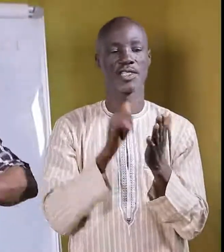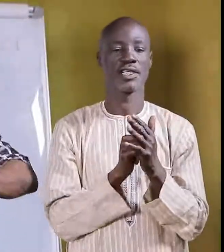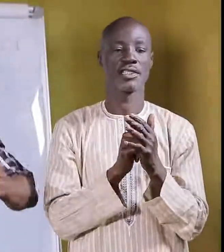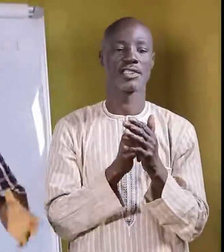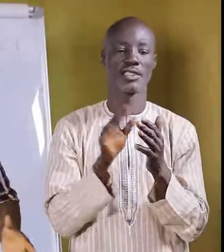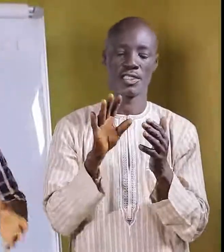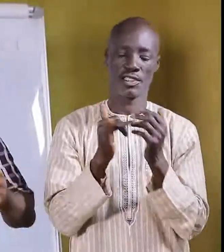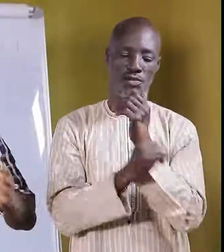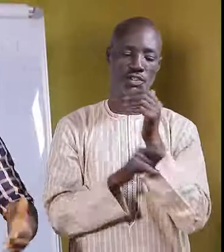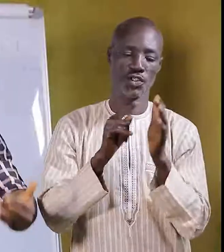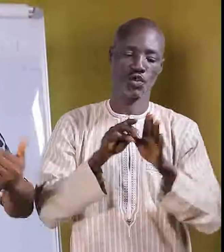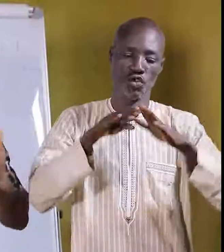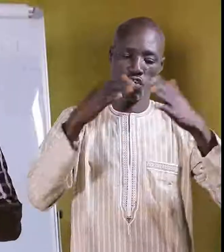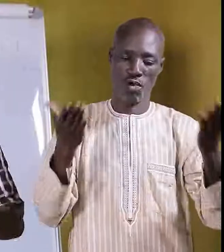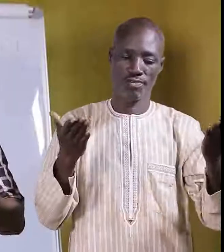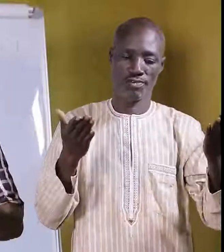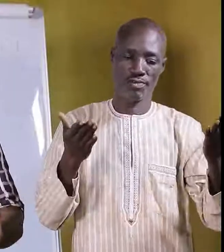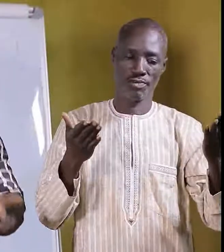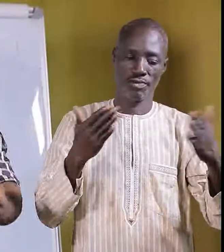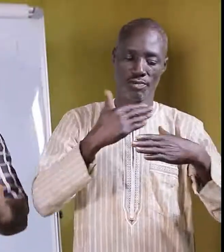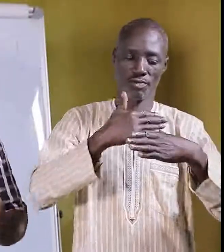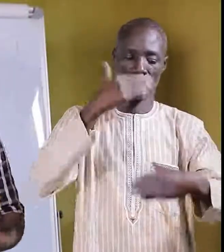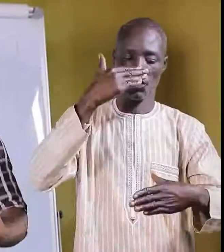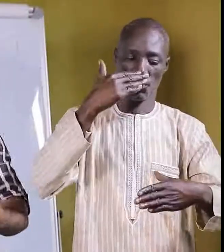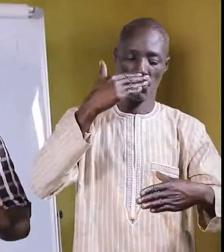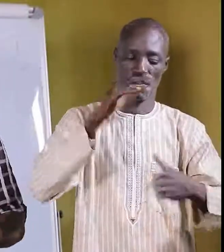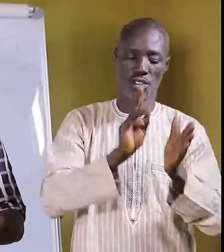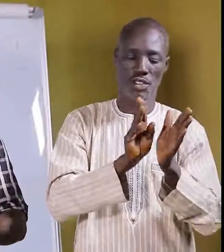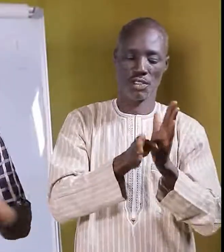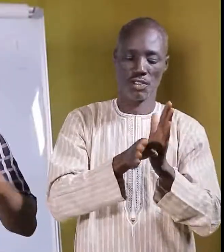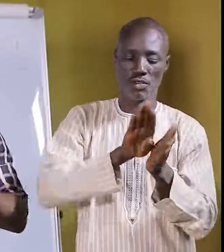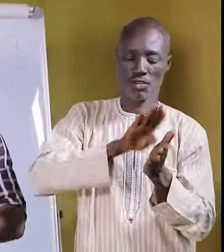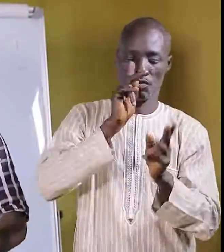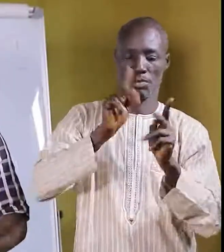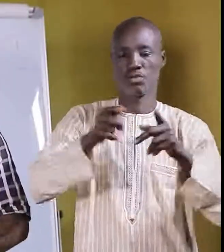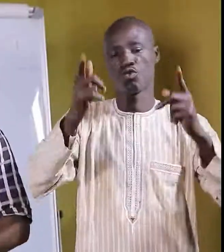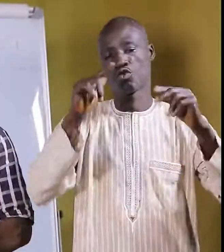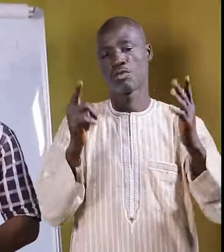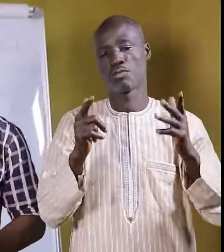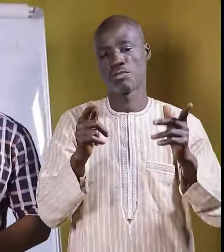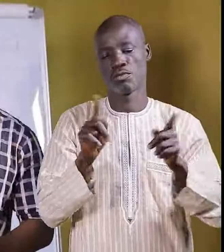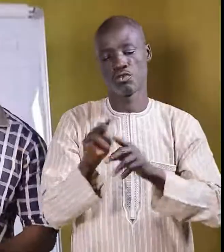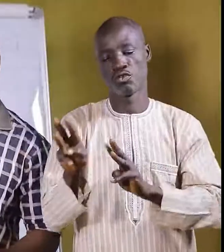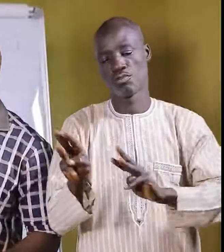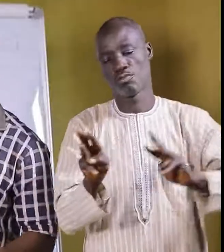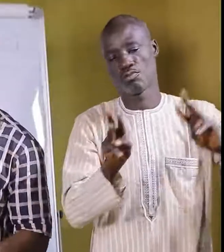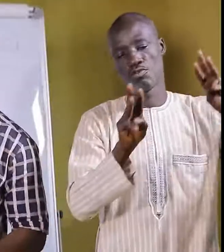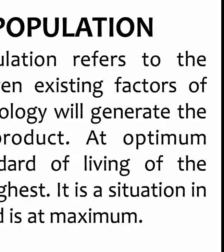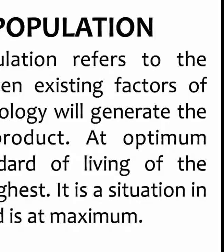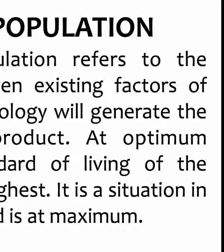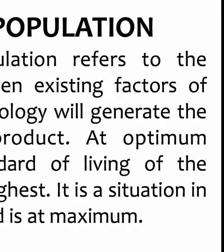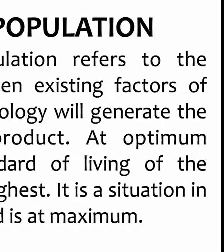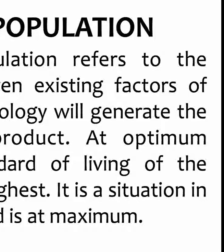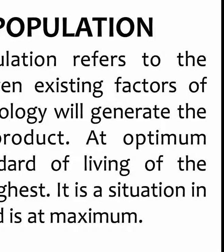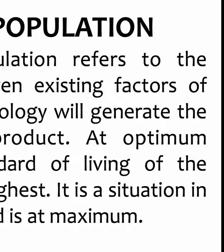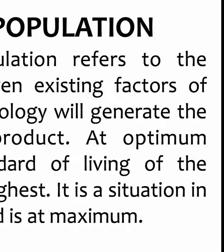country should be opened up for people to come in and harness the available resources in order to move up the standard of living.